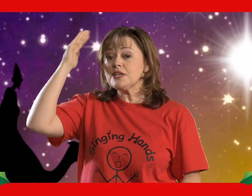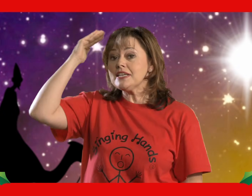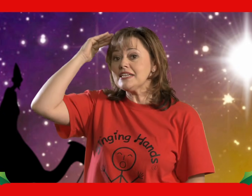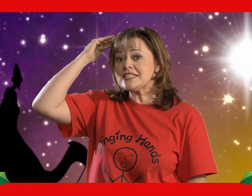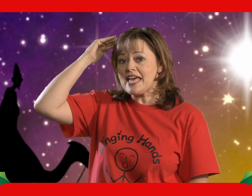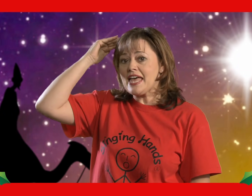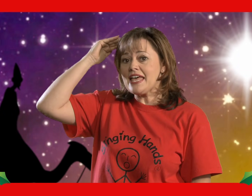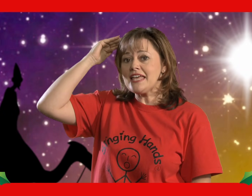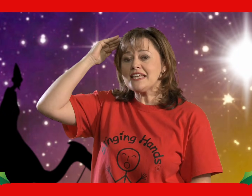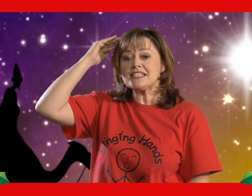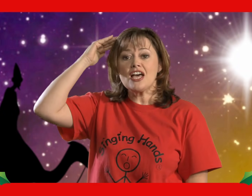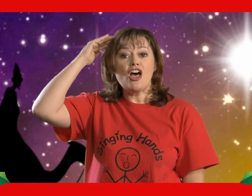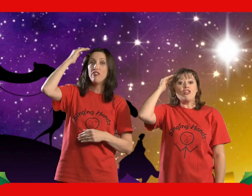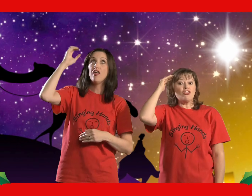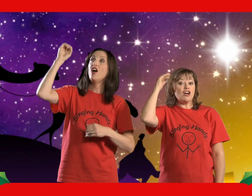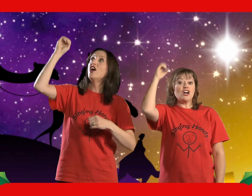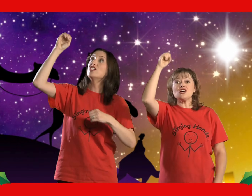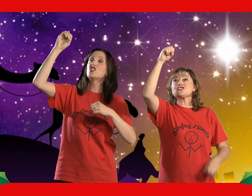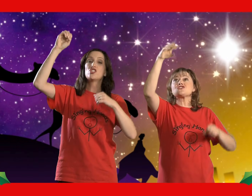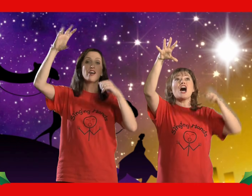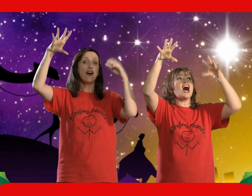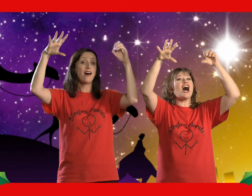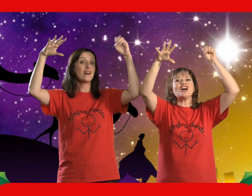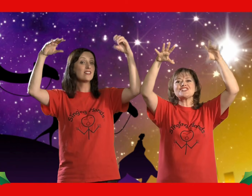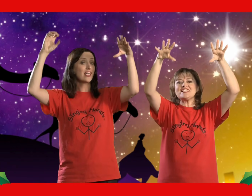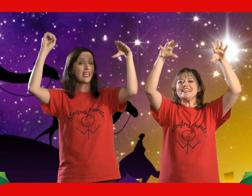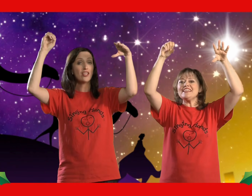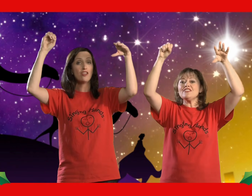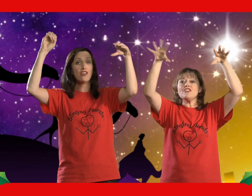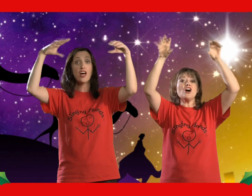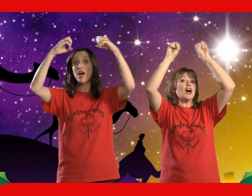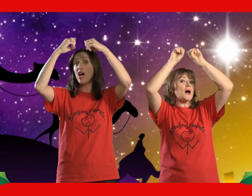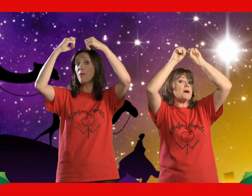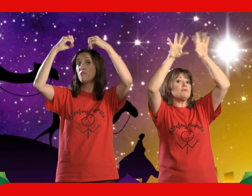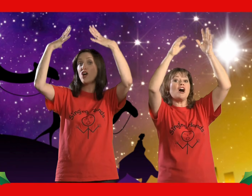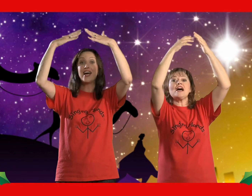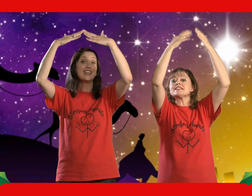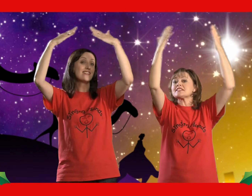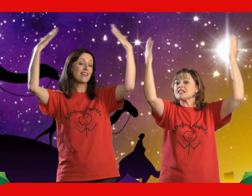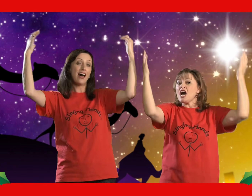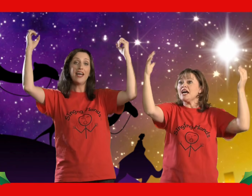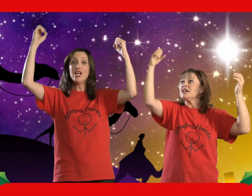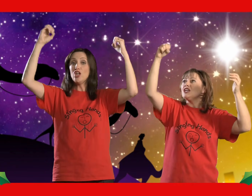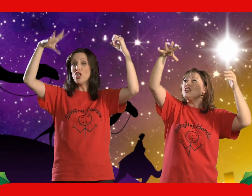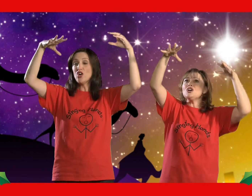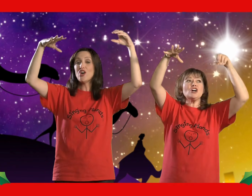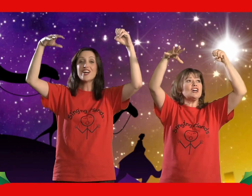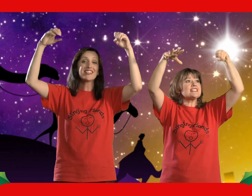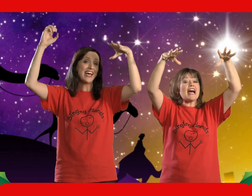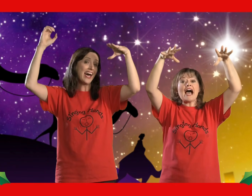sweet head. The stars in the bright sky looked